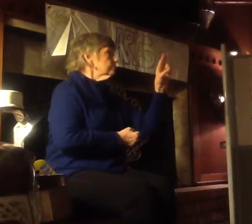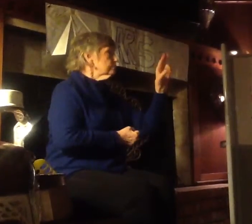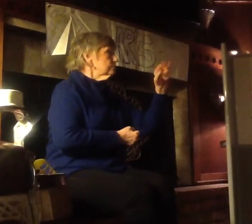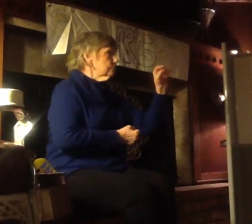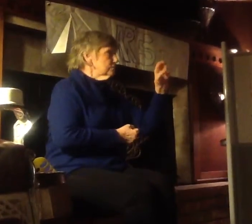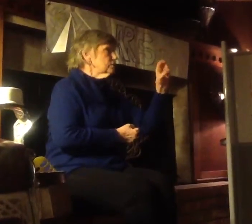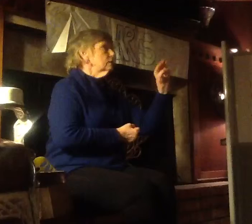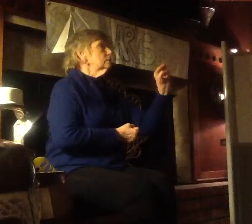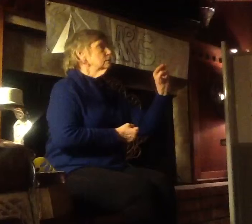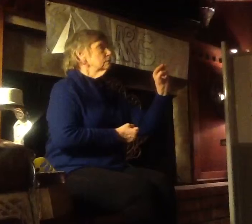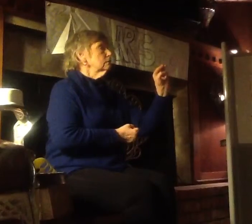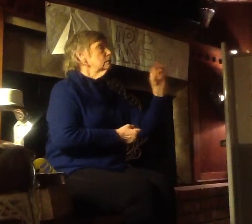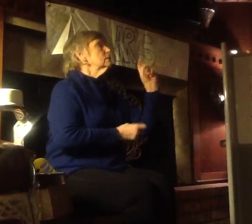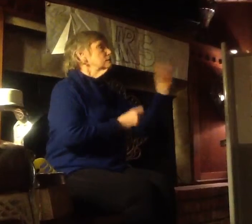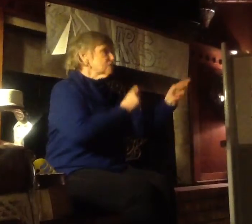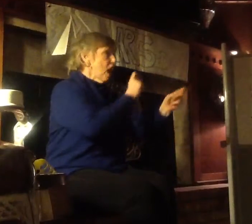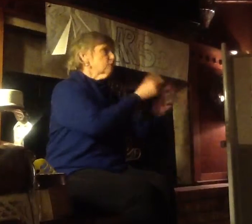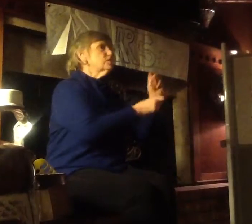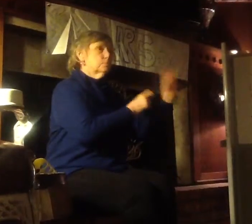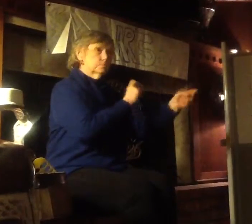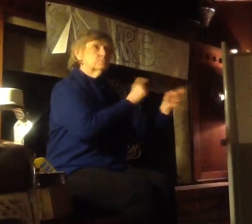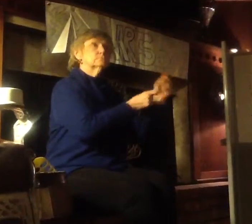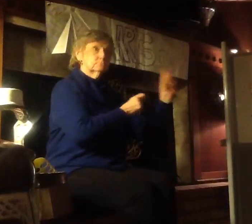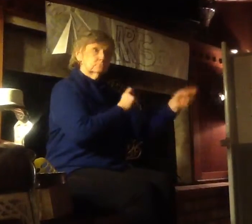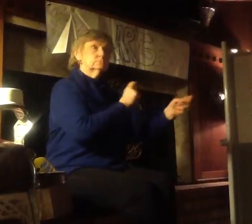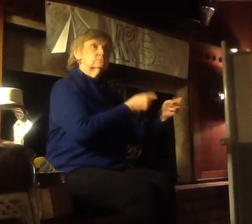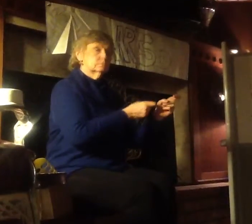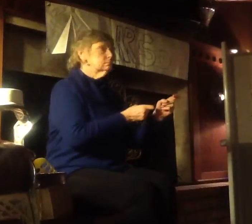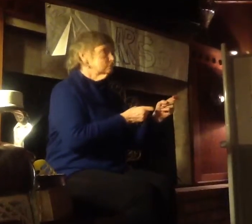support, tuition, scholarship.